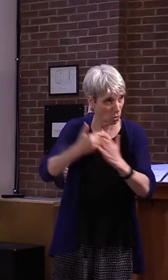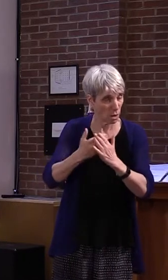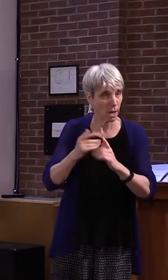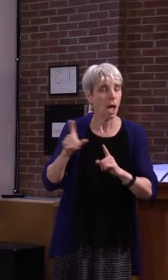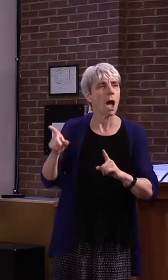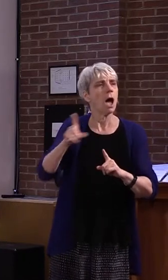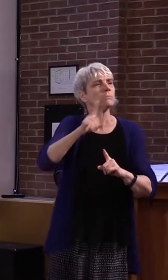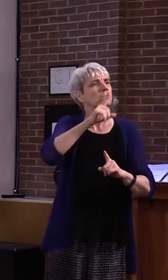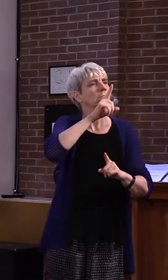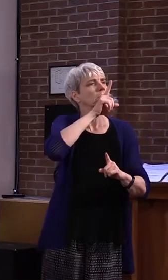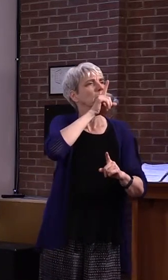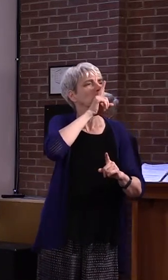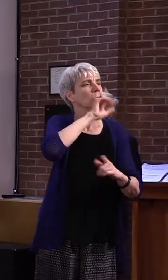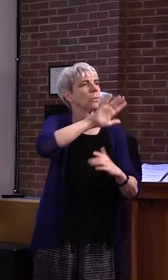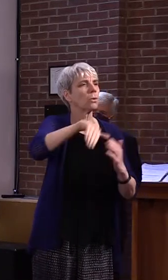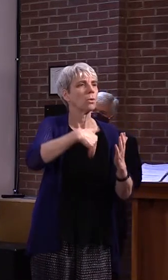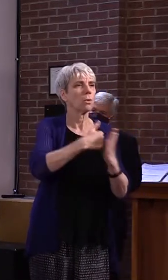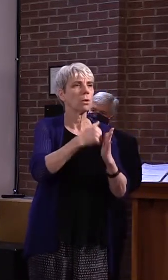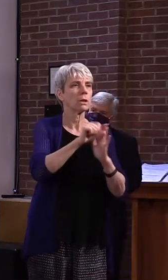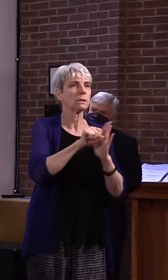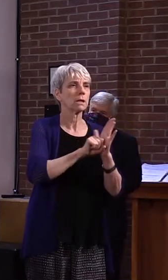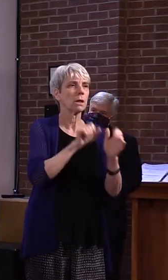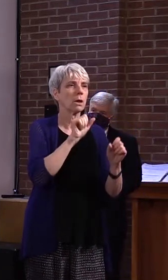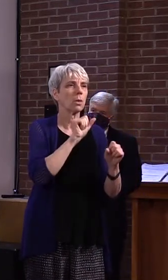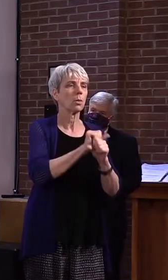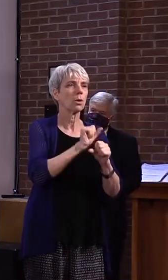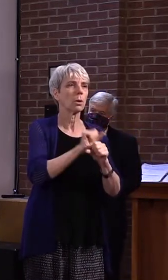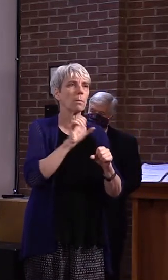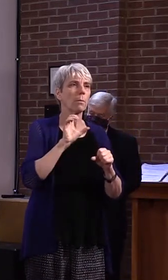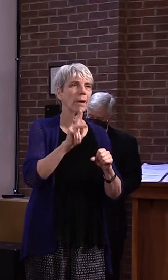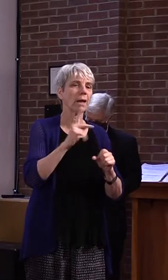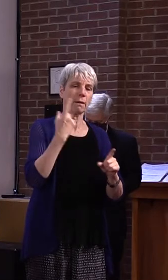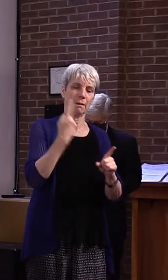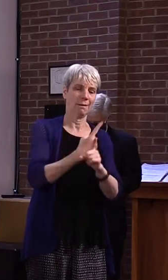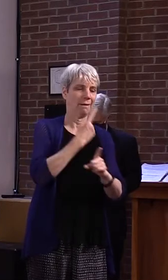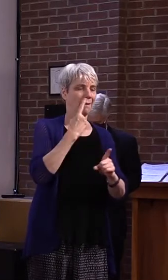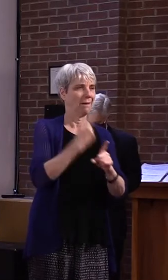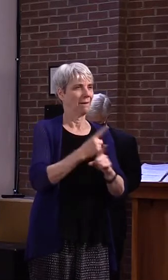state employees are back to full-time in the traditional